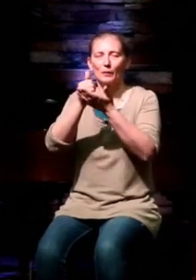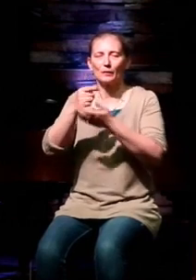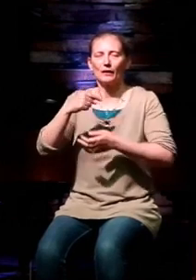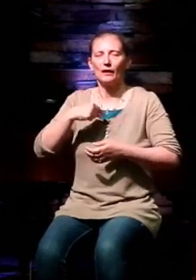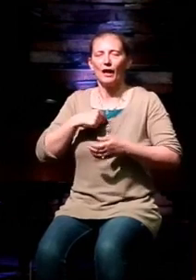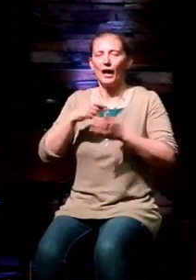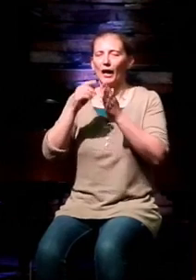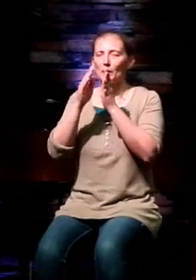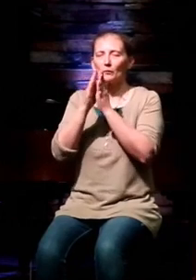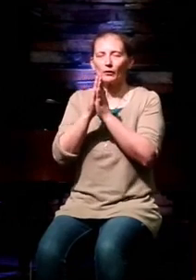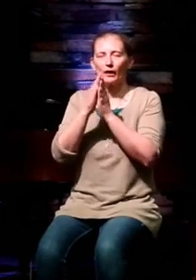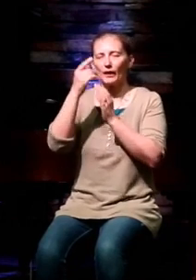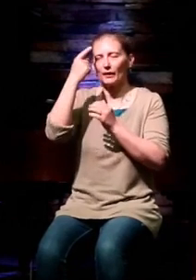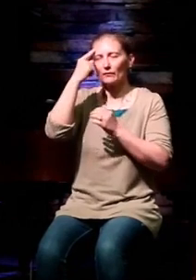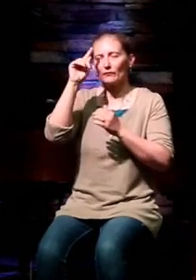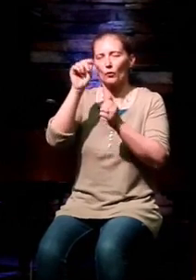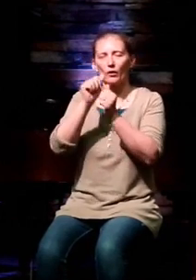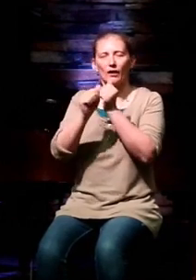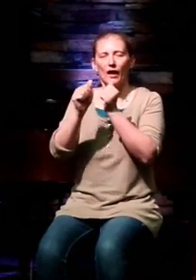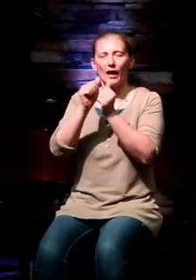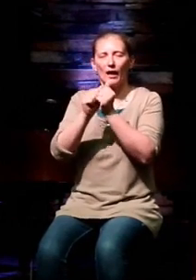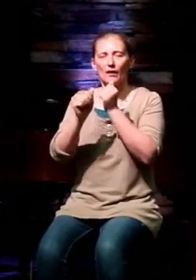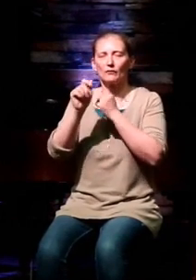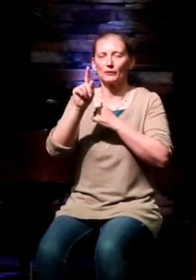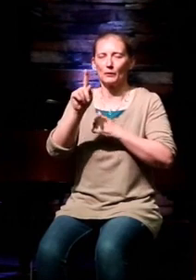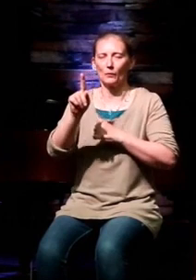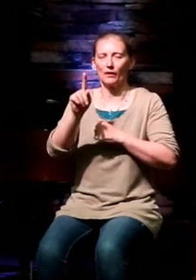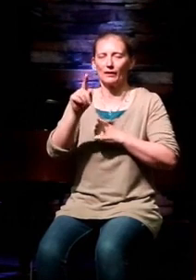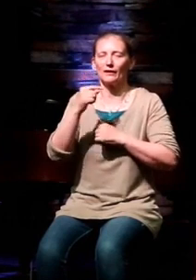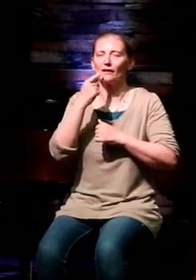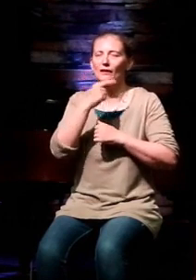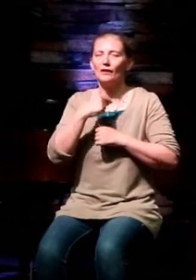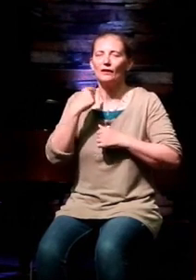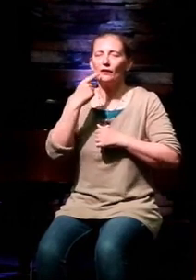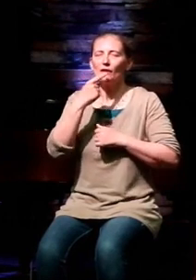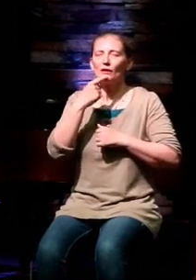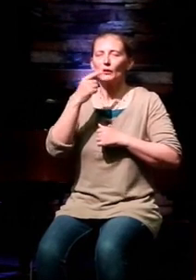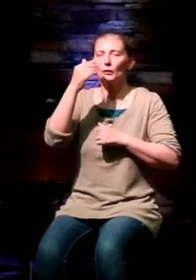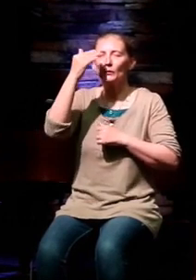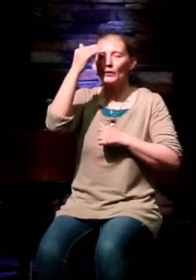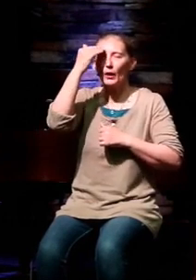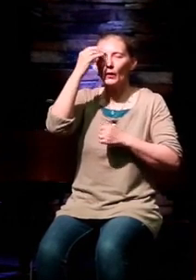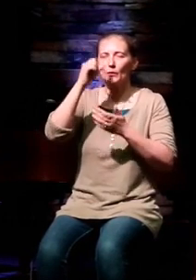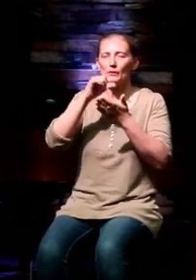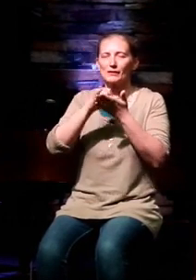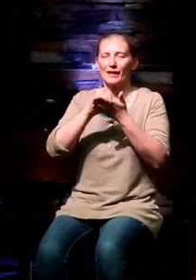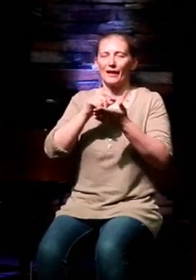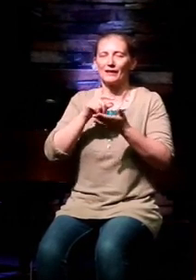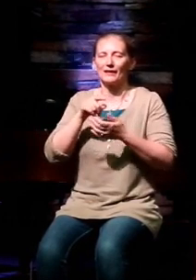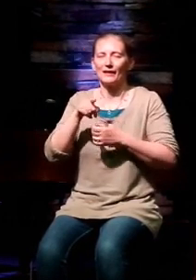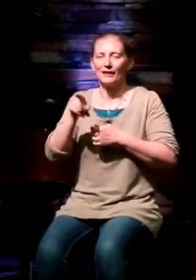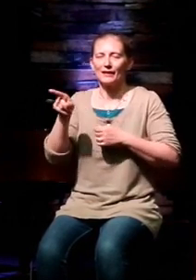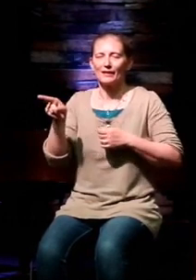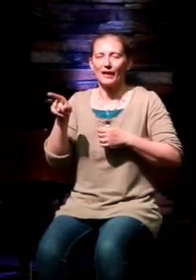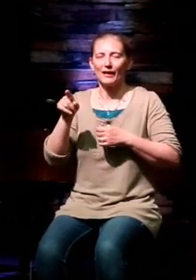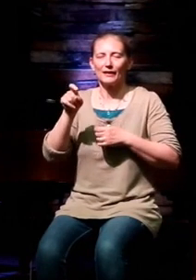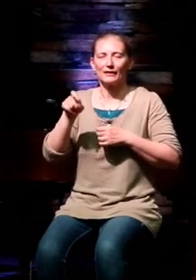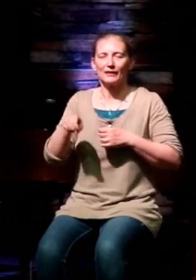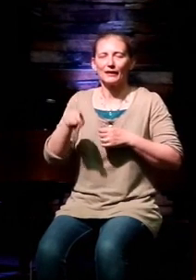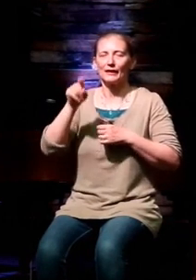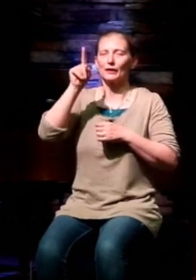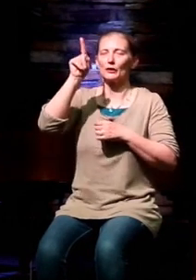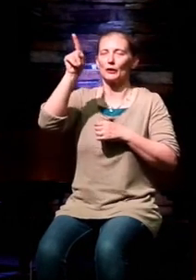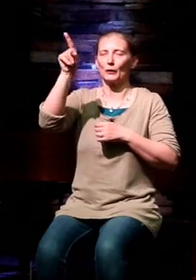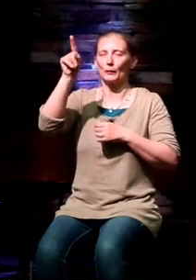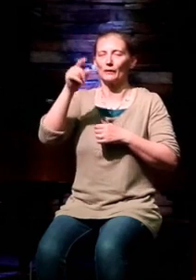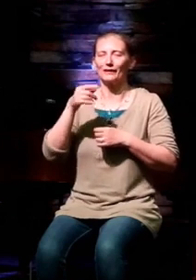for everyone that has that revelation in their heart this morning that we need more of your Holy Spirit working in our lives. And I thank you that